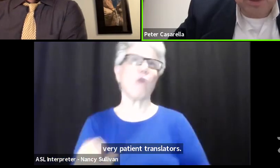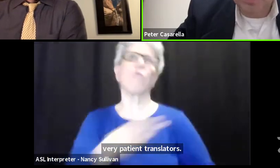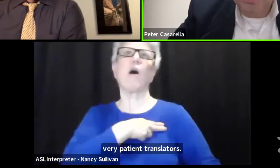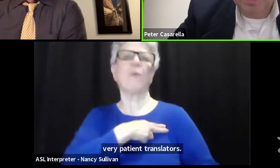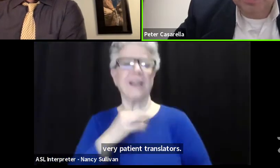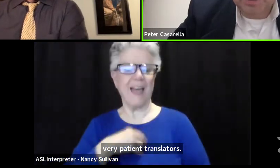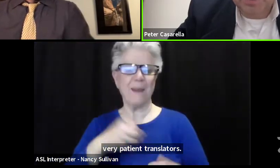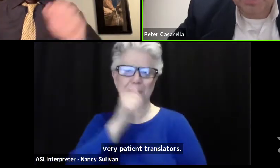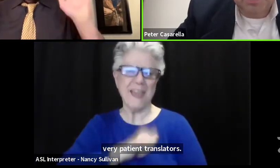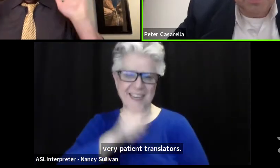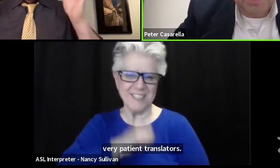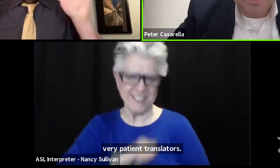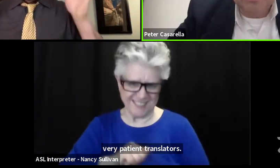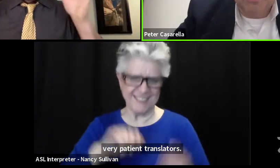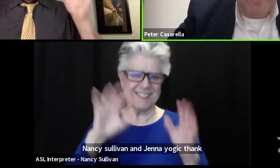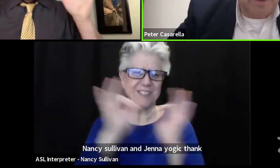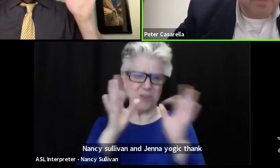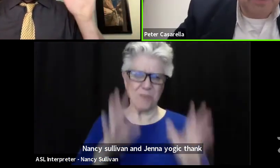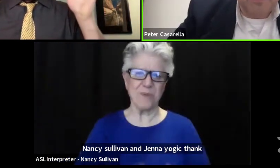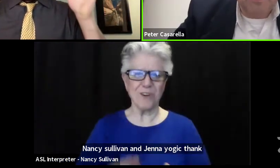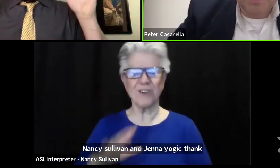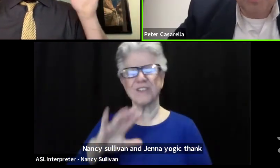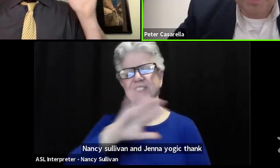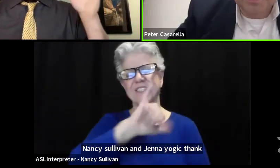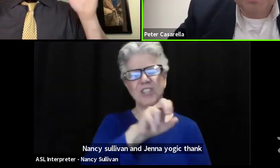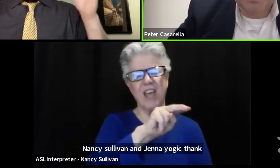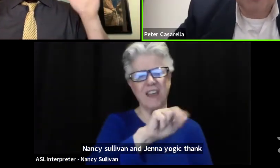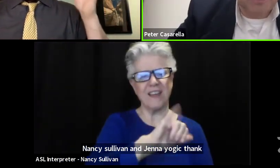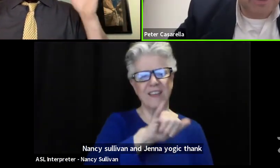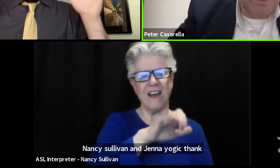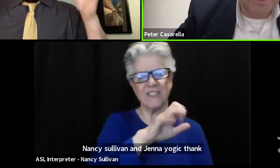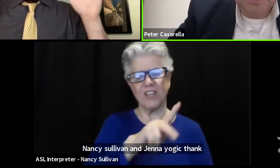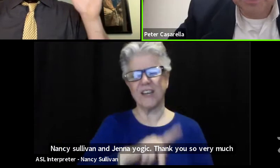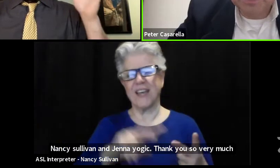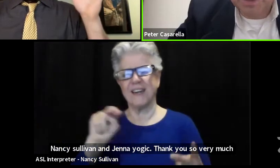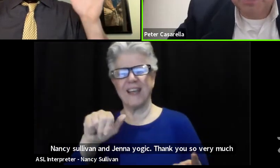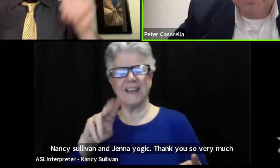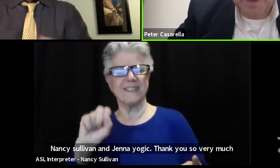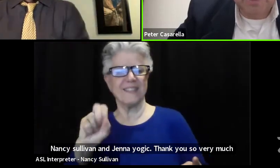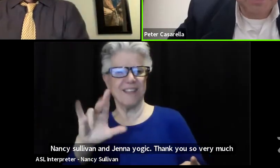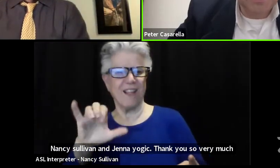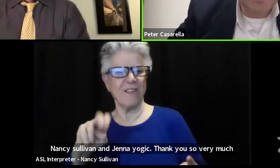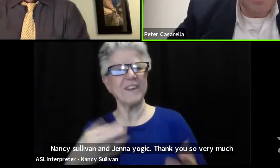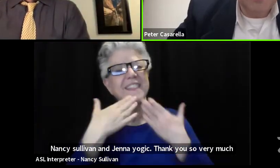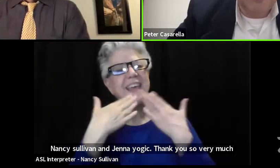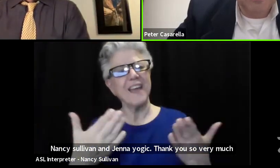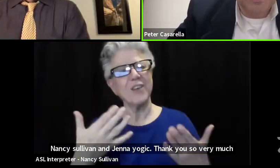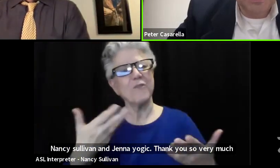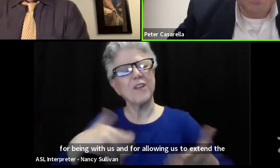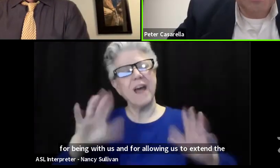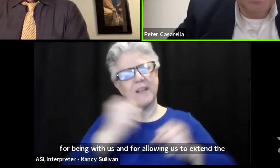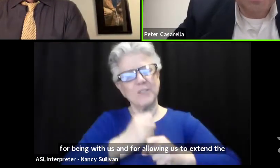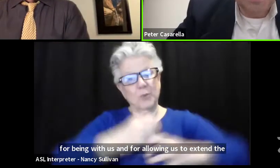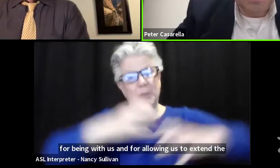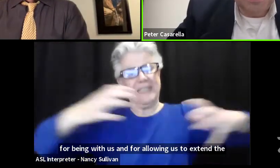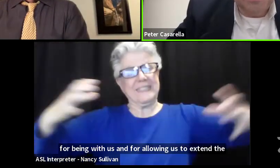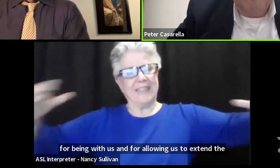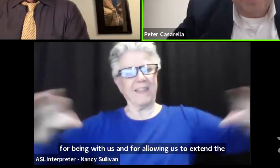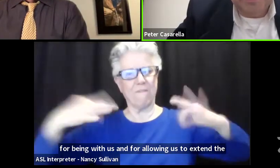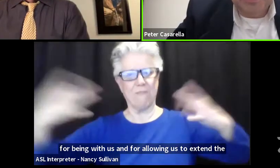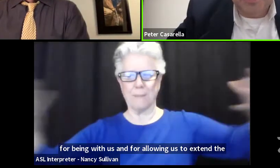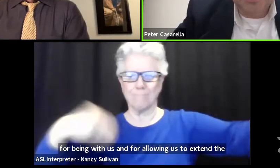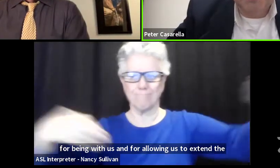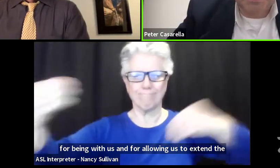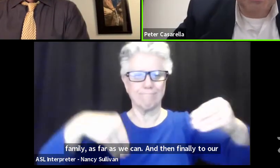Sullivan and Jenna Jacek. Thank you so very much for being with us and for allowing us to extend the family as far as we can. And